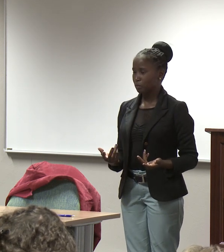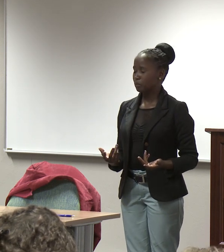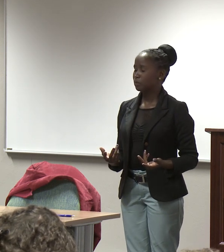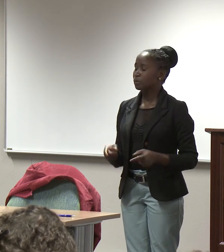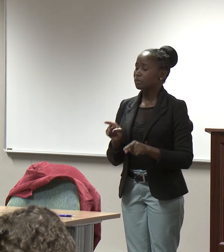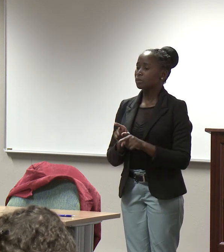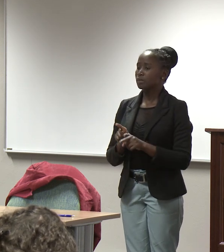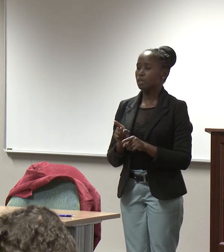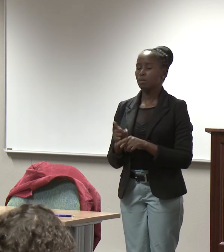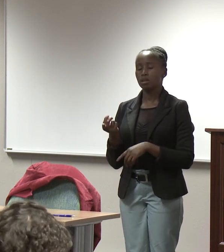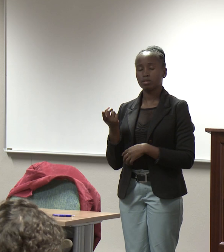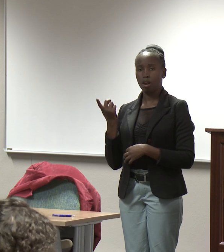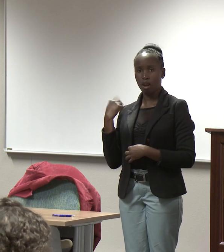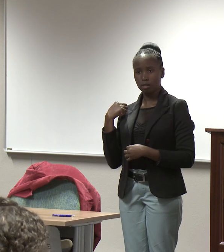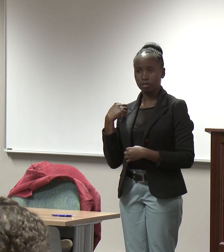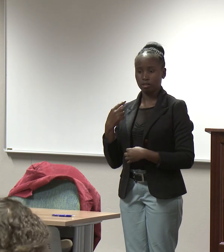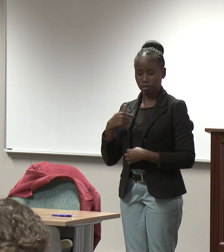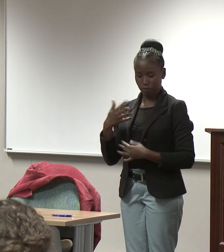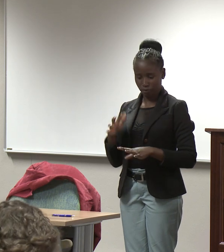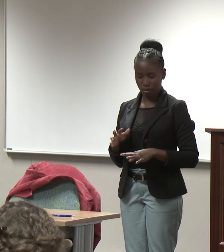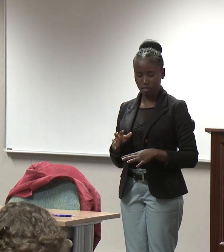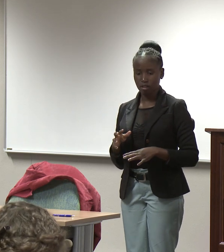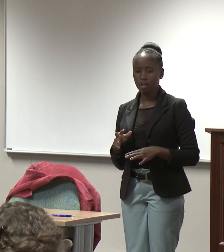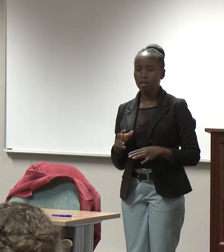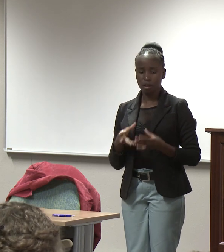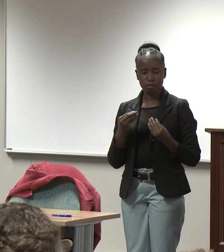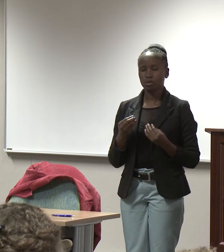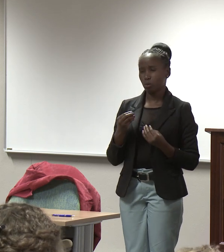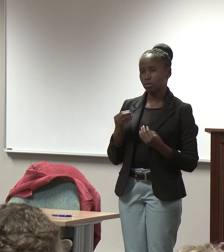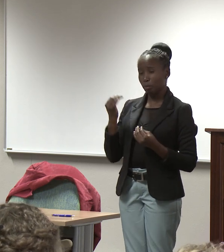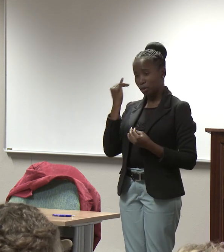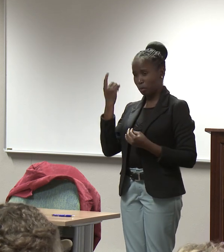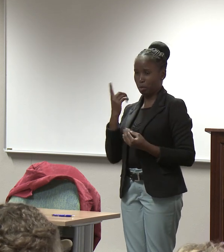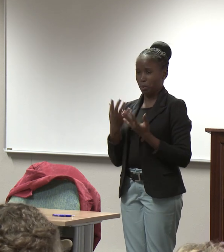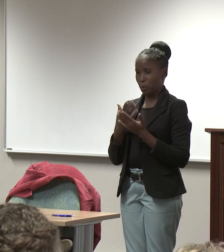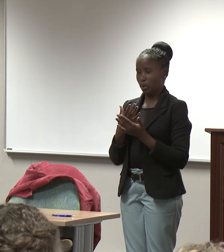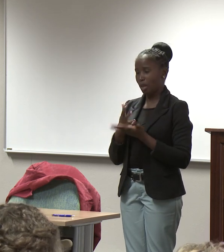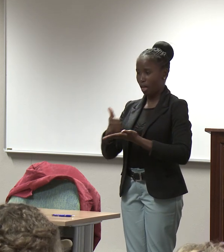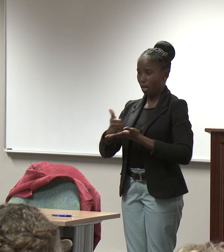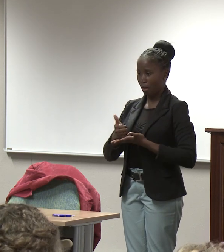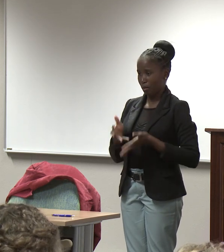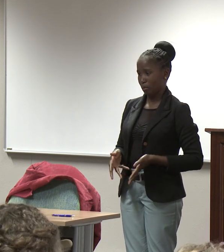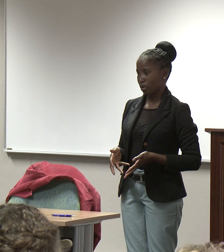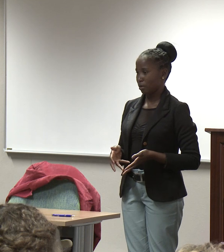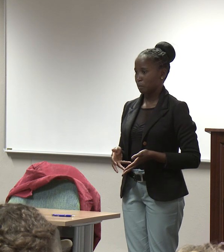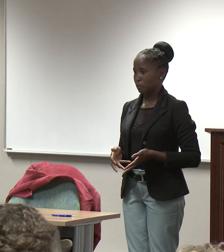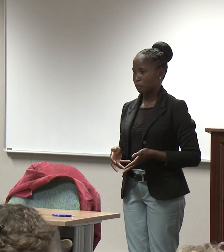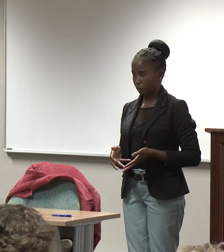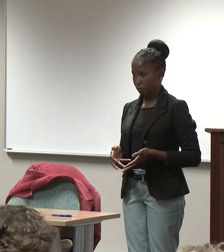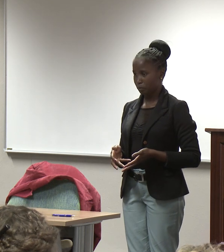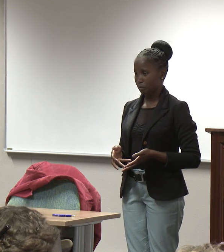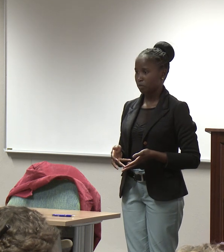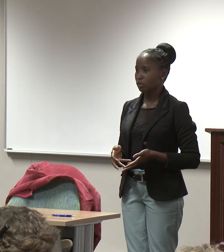The End of the Cognitive Empire, I have a concept that will help us here, is the concept of ruined seeds. I